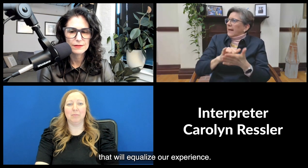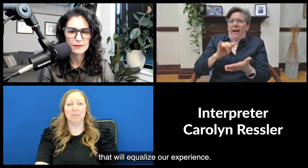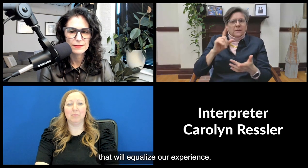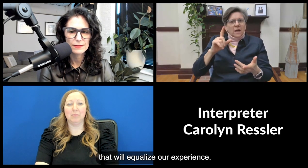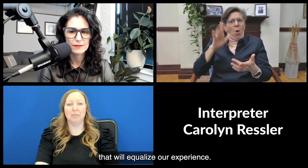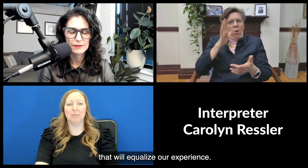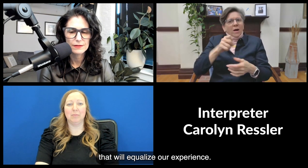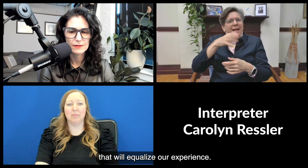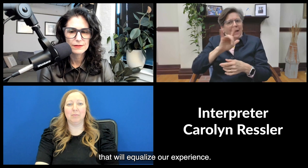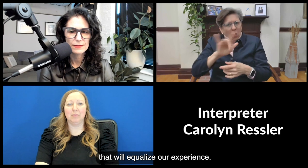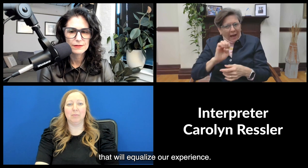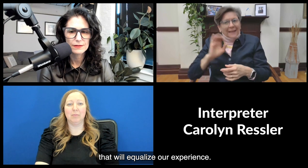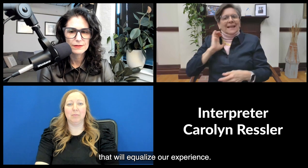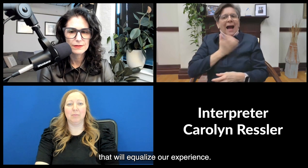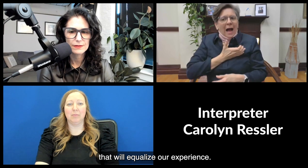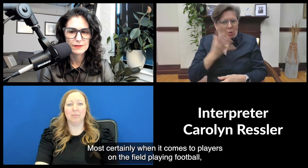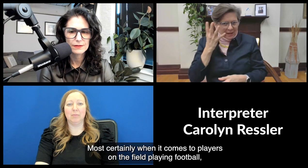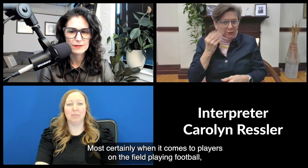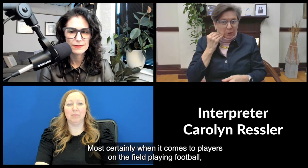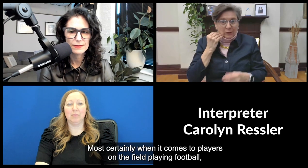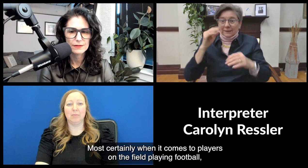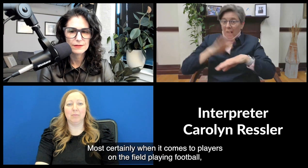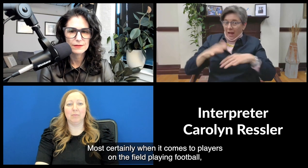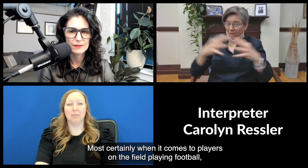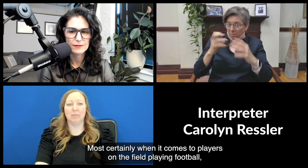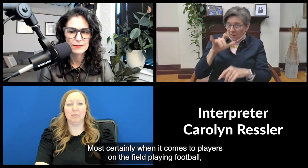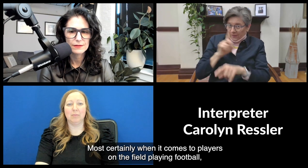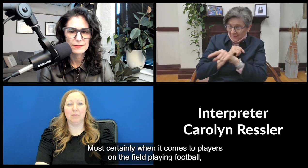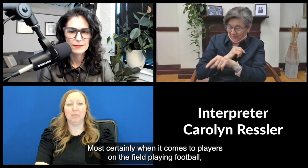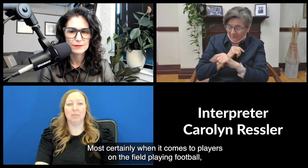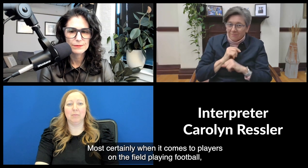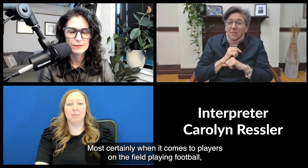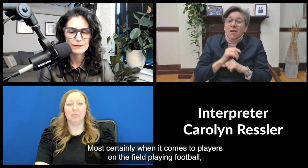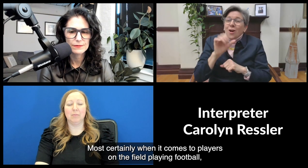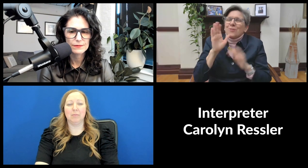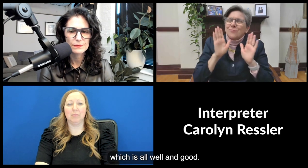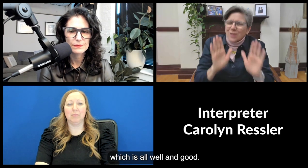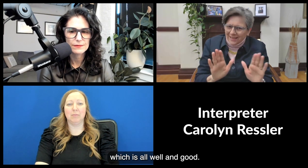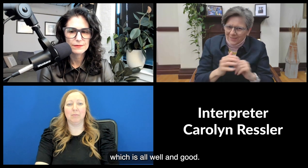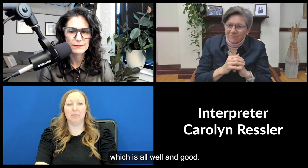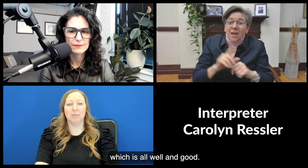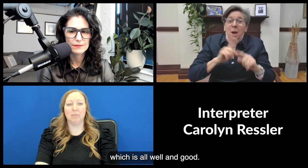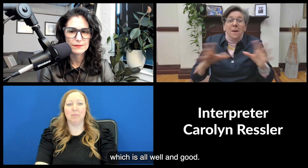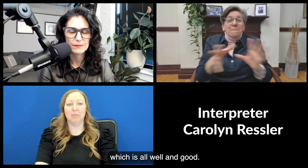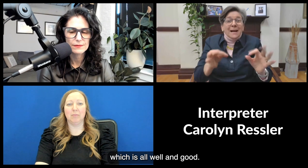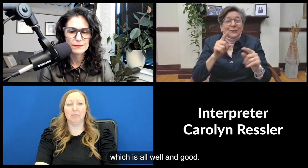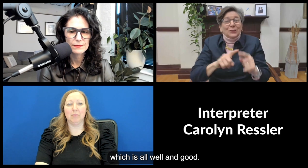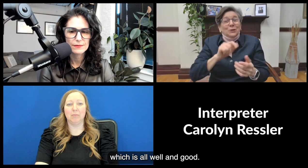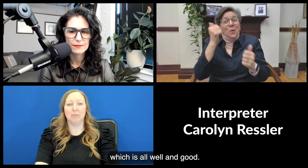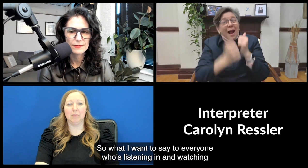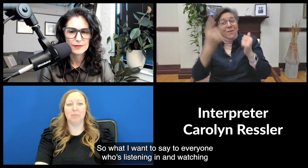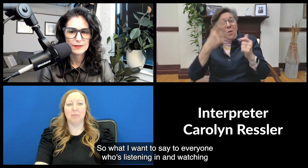law, this is now something that will equalize our experience, most certainly when it comes to players on the field playing football,